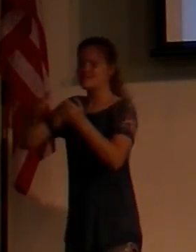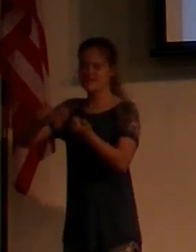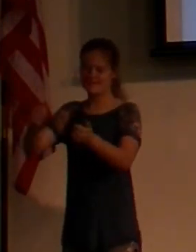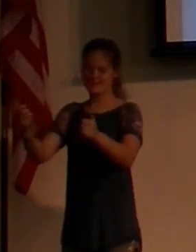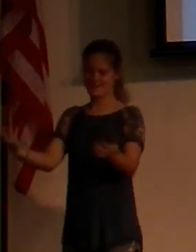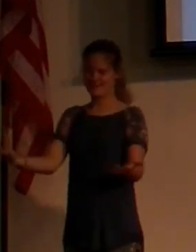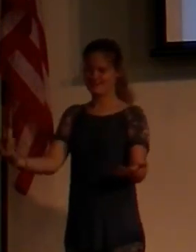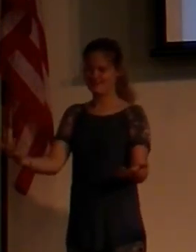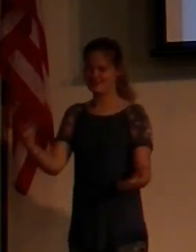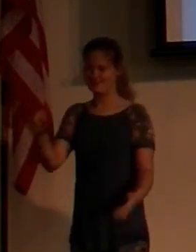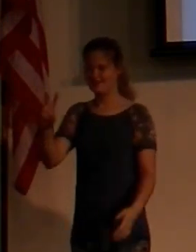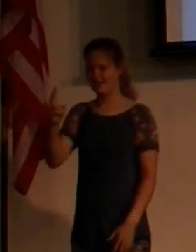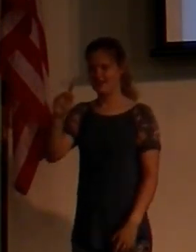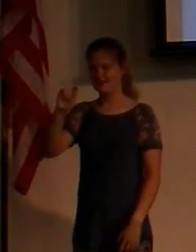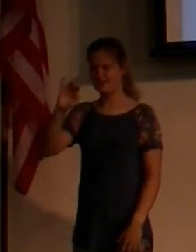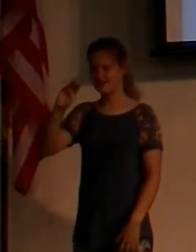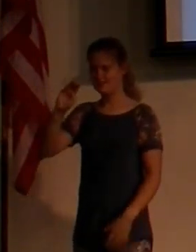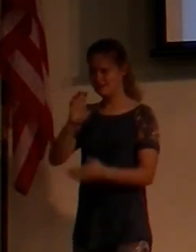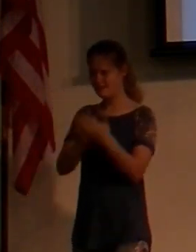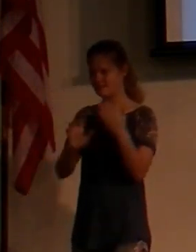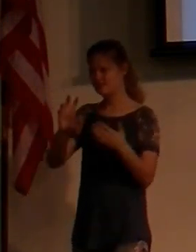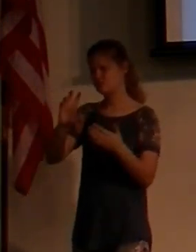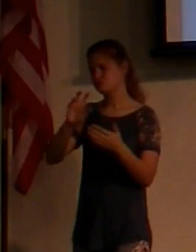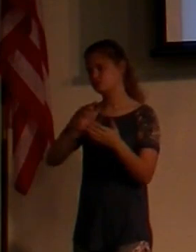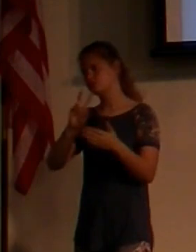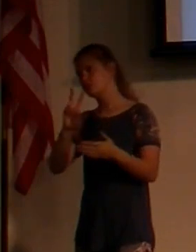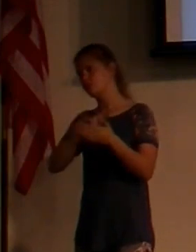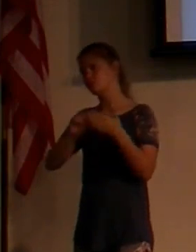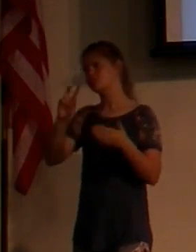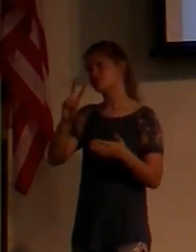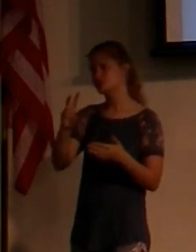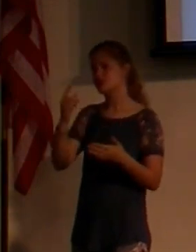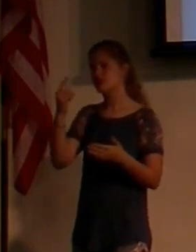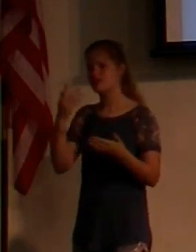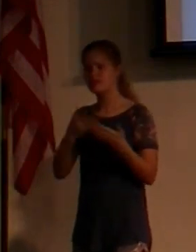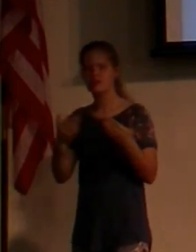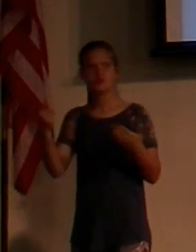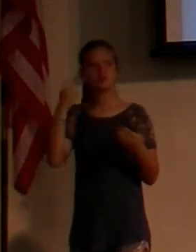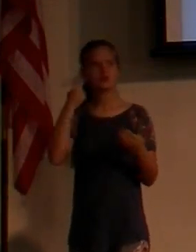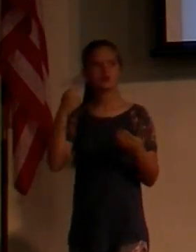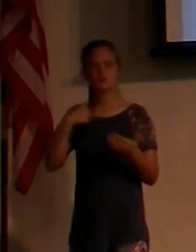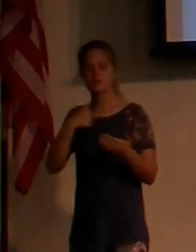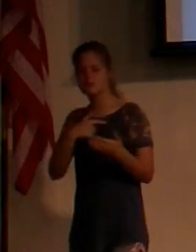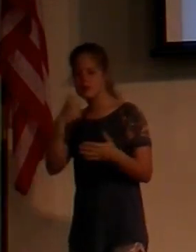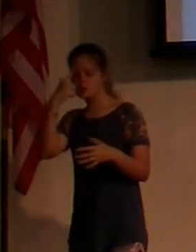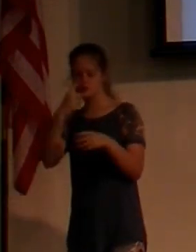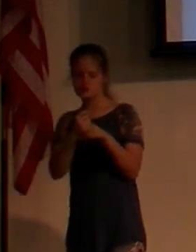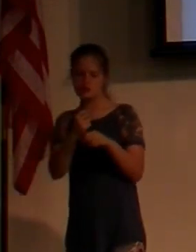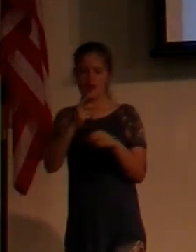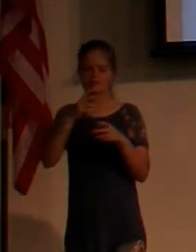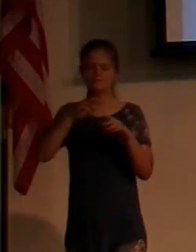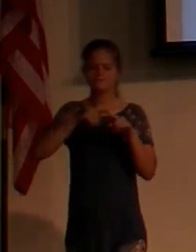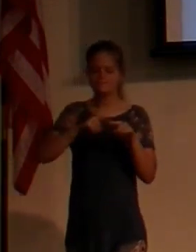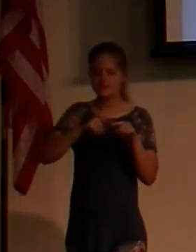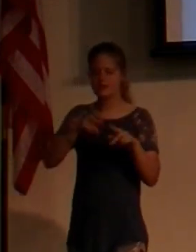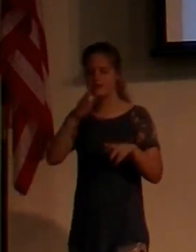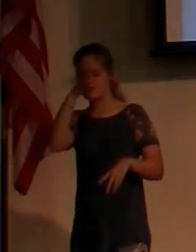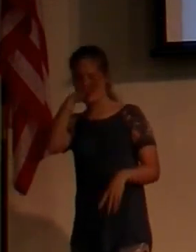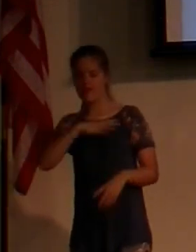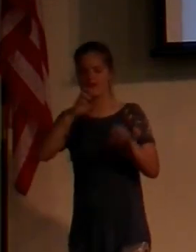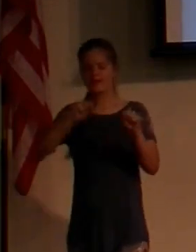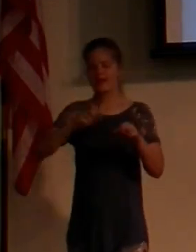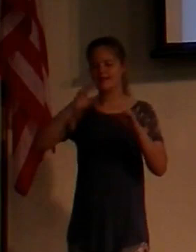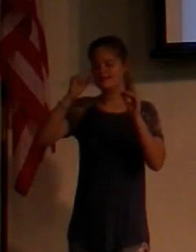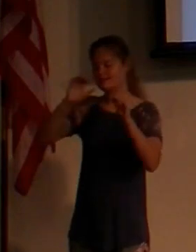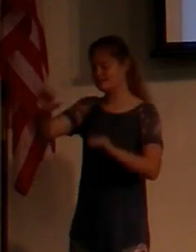verses 2 in action for us today, right? The things you heard from me, and trust reliable men who will in turn be able to teach others. And so